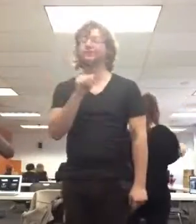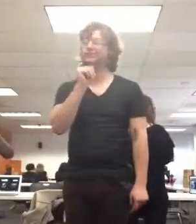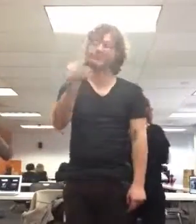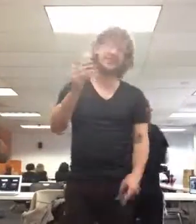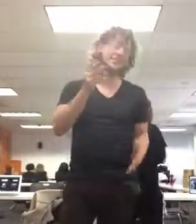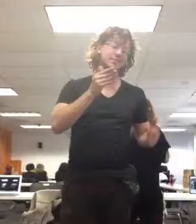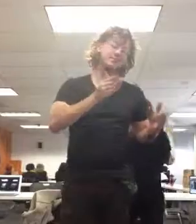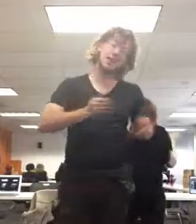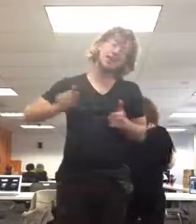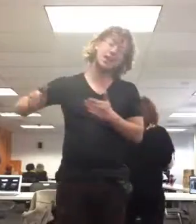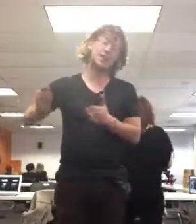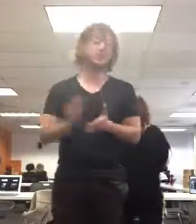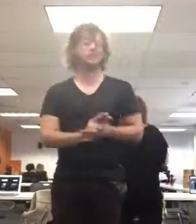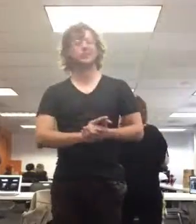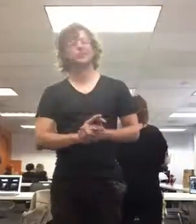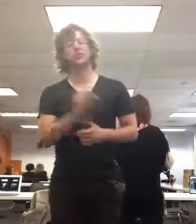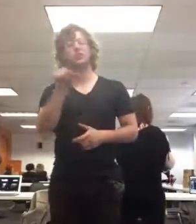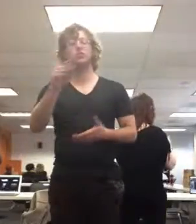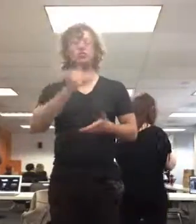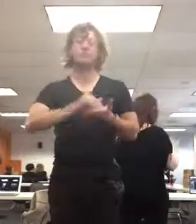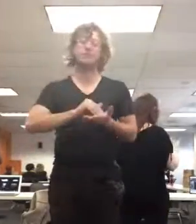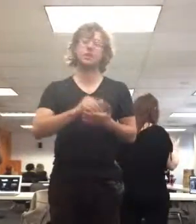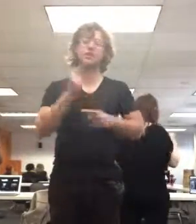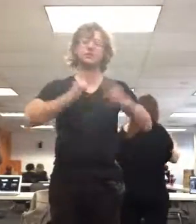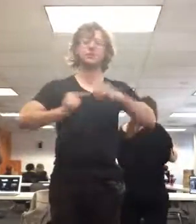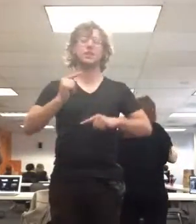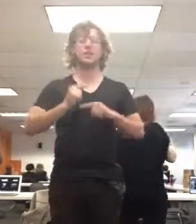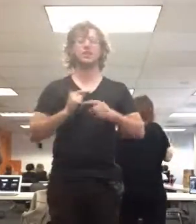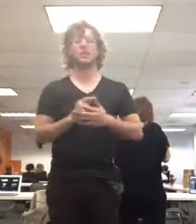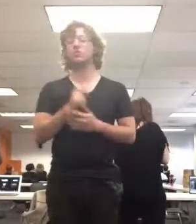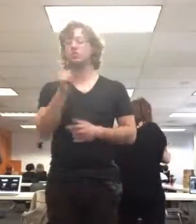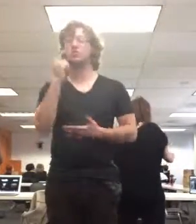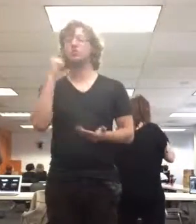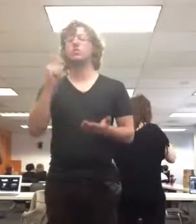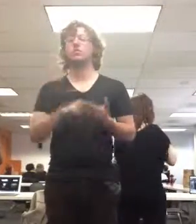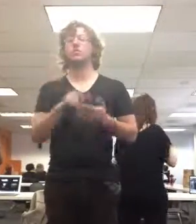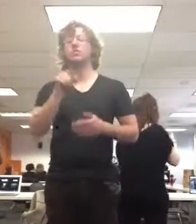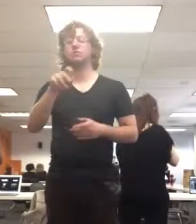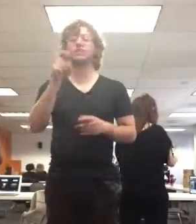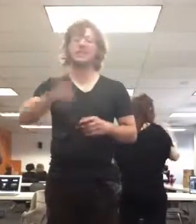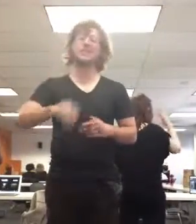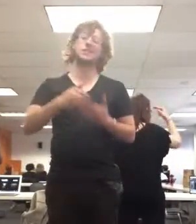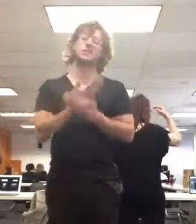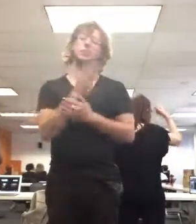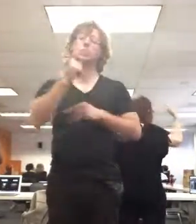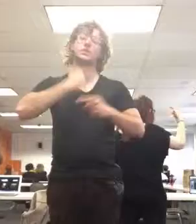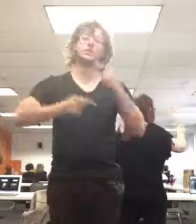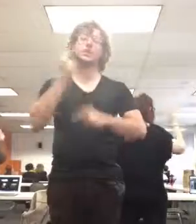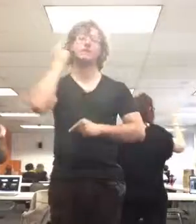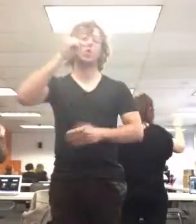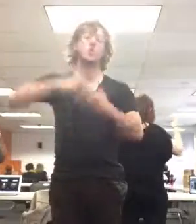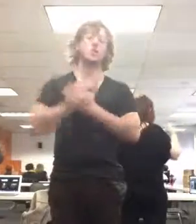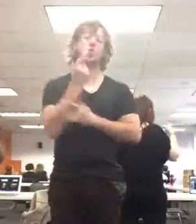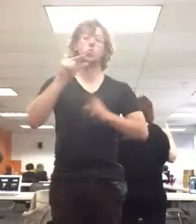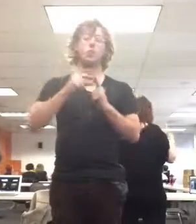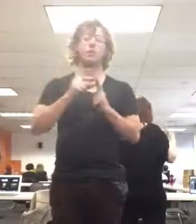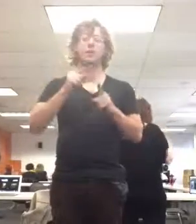beforehand. You're in the middle of signing it when you realize you need a new sign for a new word, but you can't remember what it